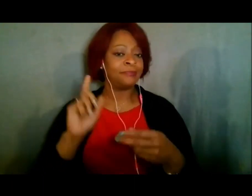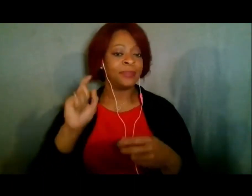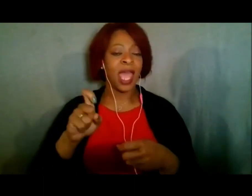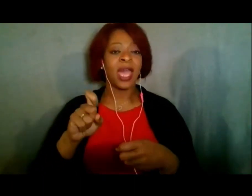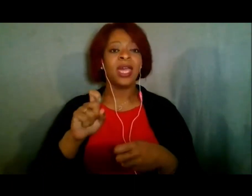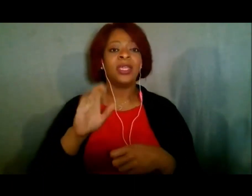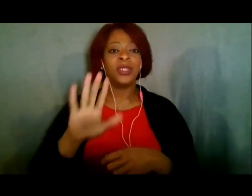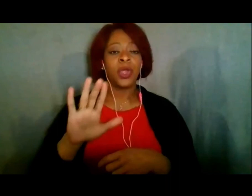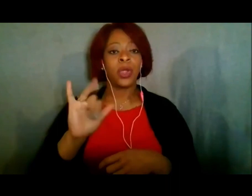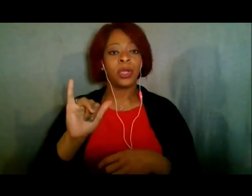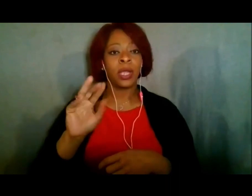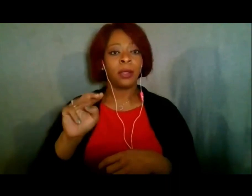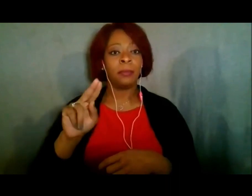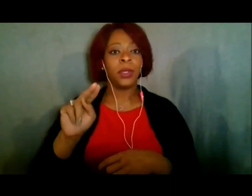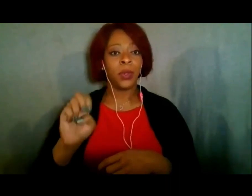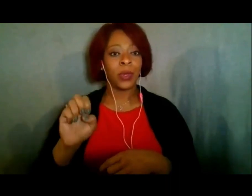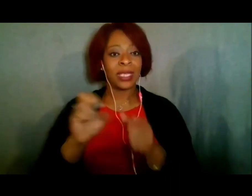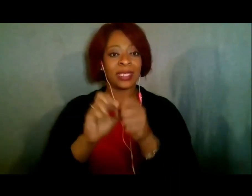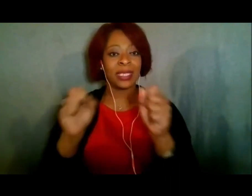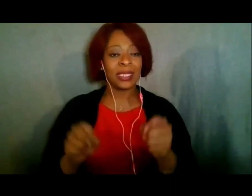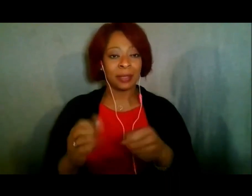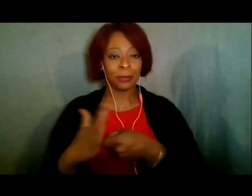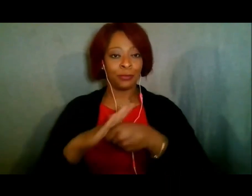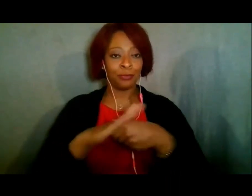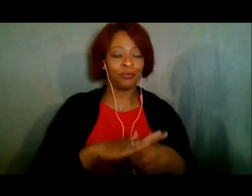your immune system, like if you have lupus,